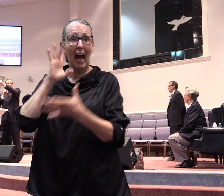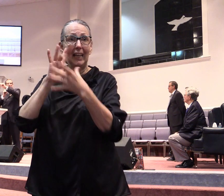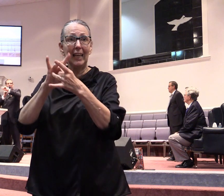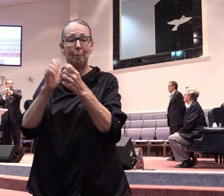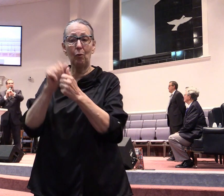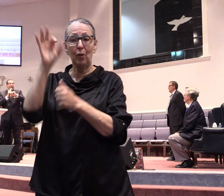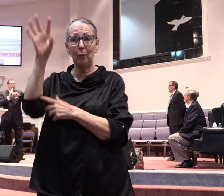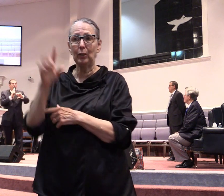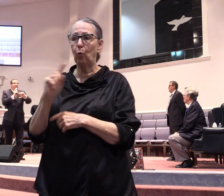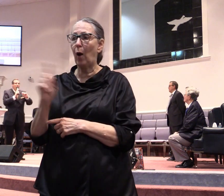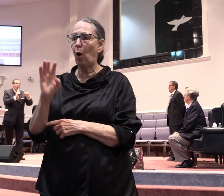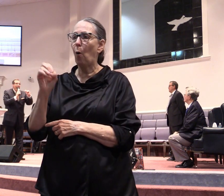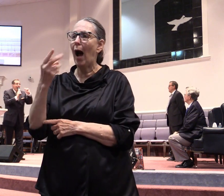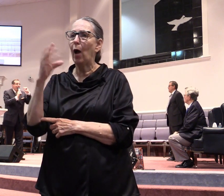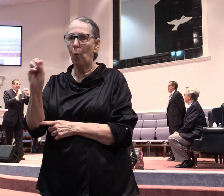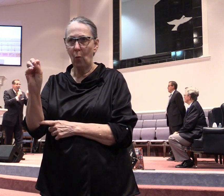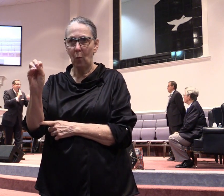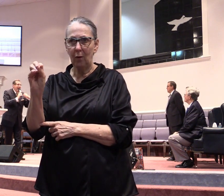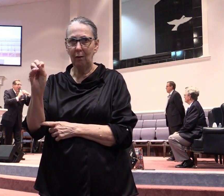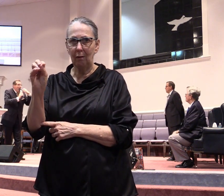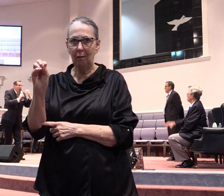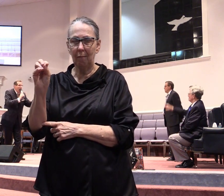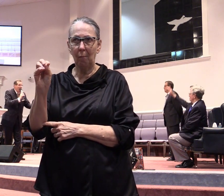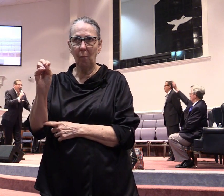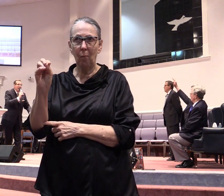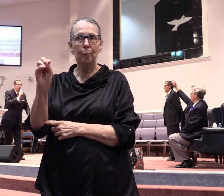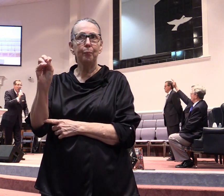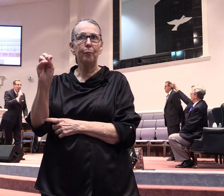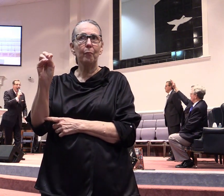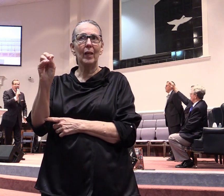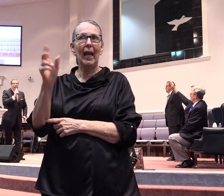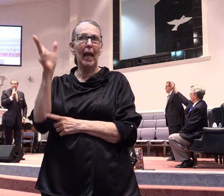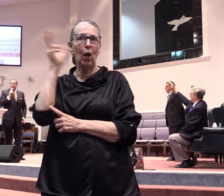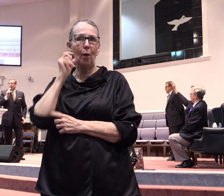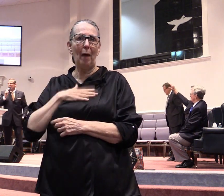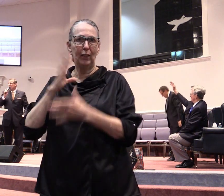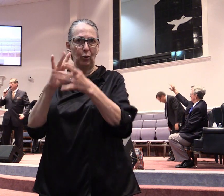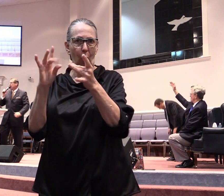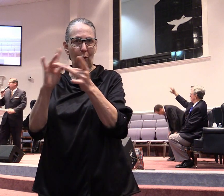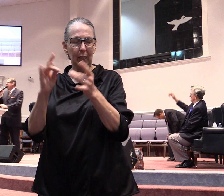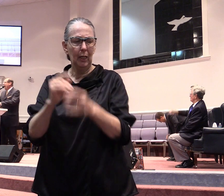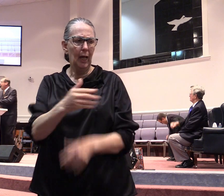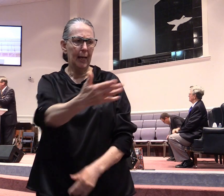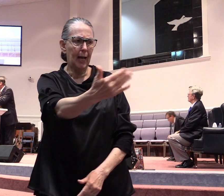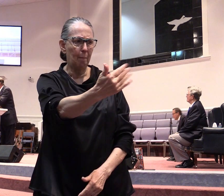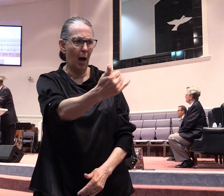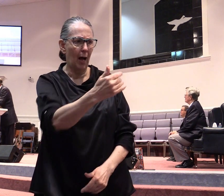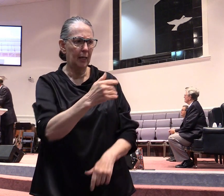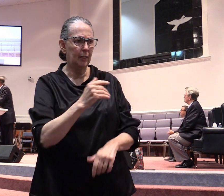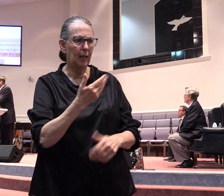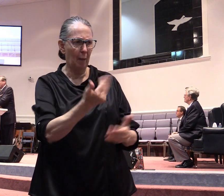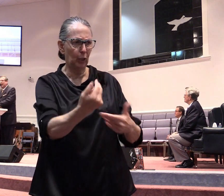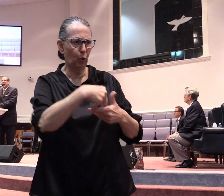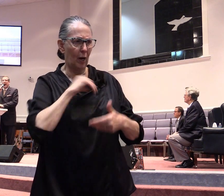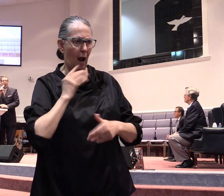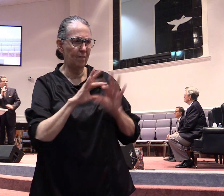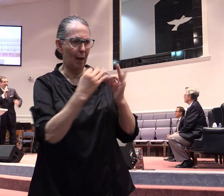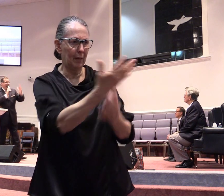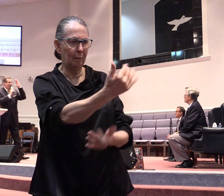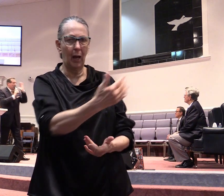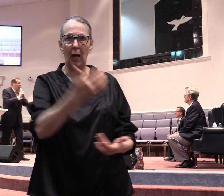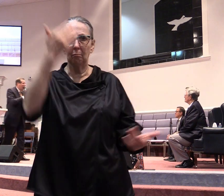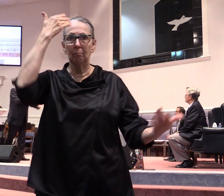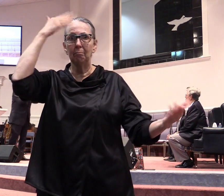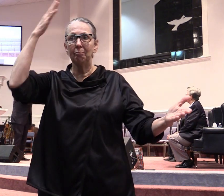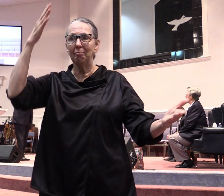me with a preacher in Ohio who wound up being a man who heard my story. And he said, "You need to be in our family." Little did I know